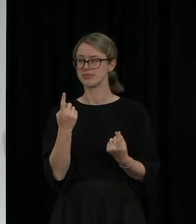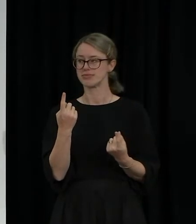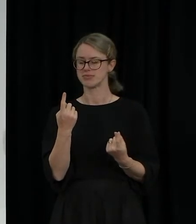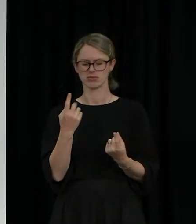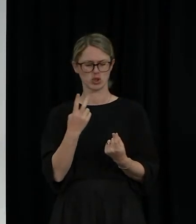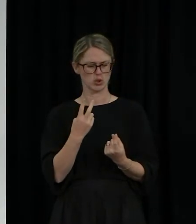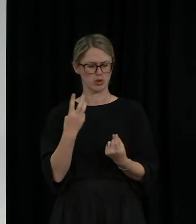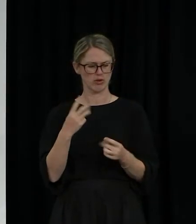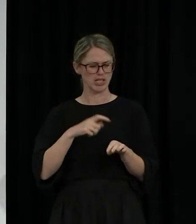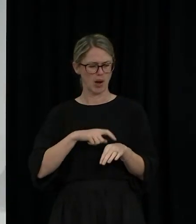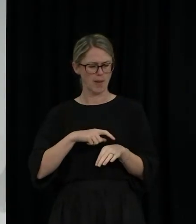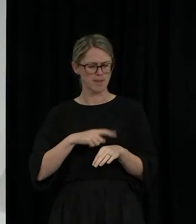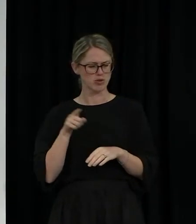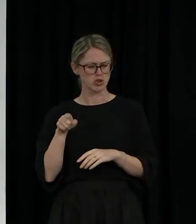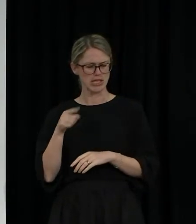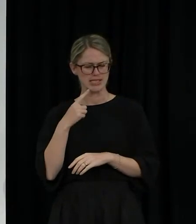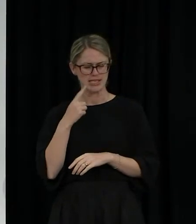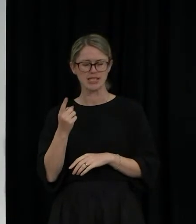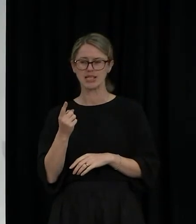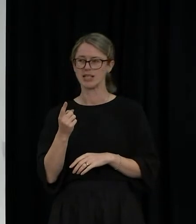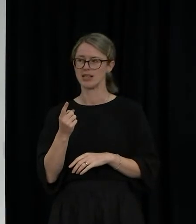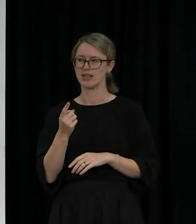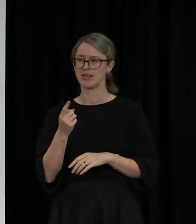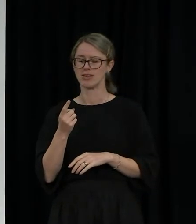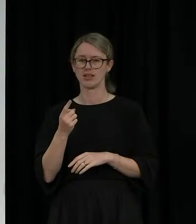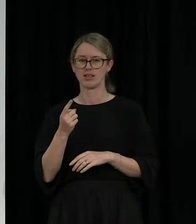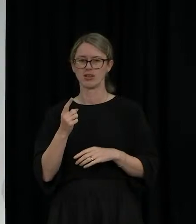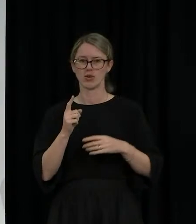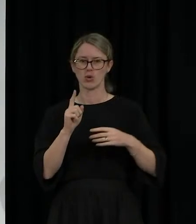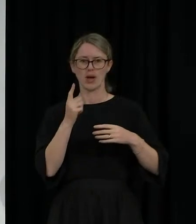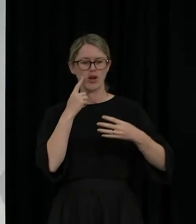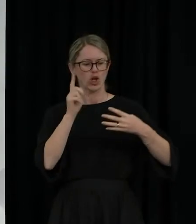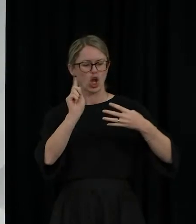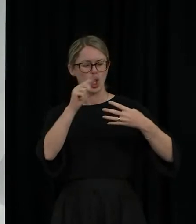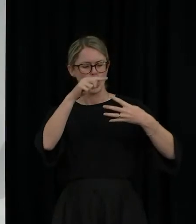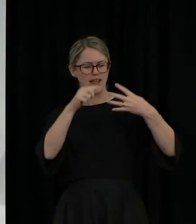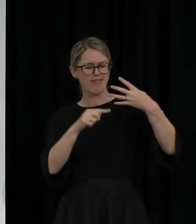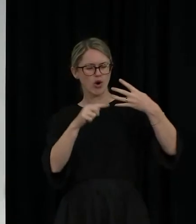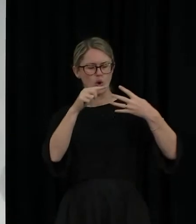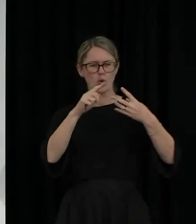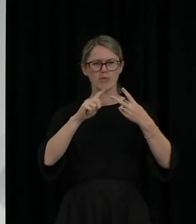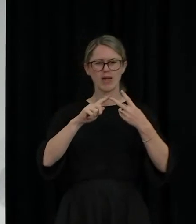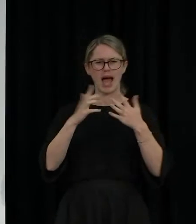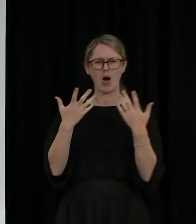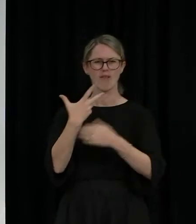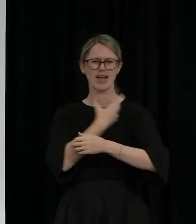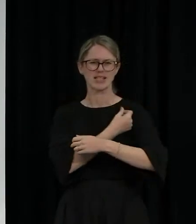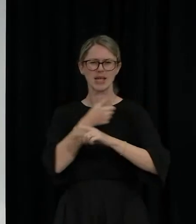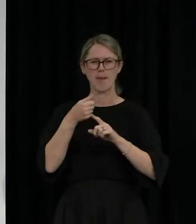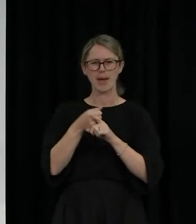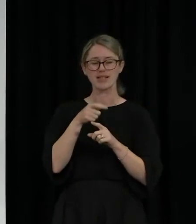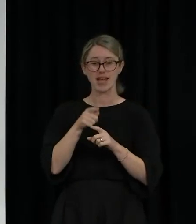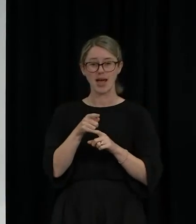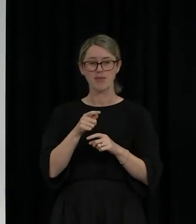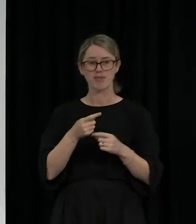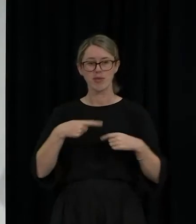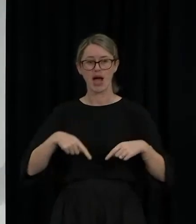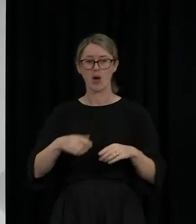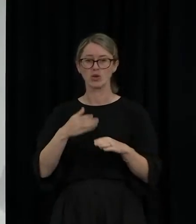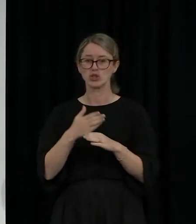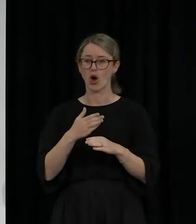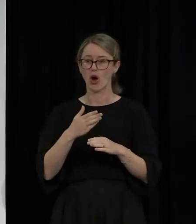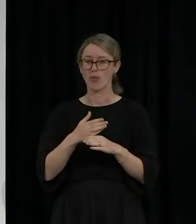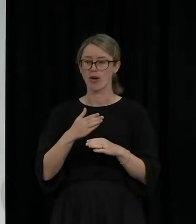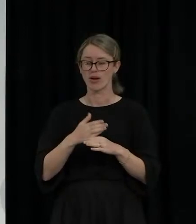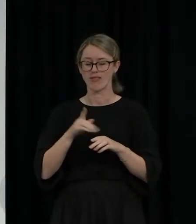or 3 times from the podium, we look to the alert level framework and think about what does vaccination mean for that. But our job here